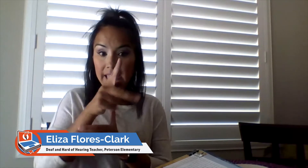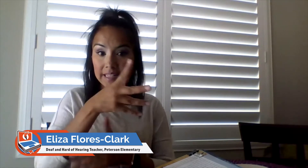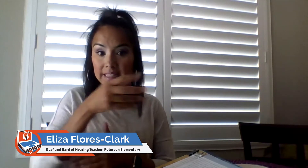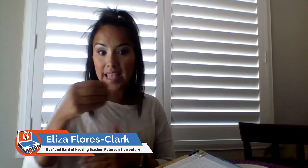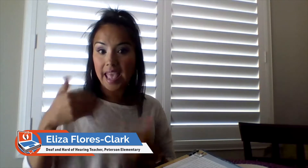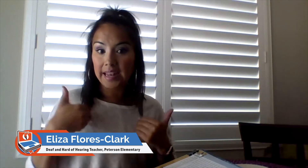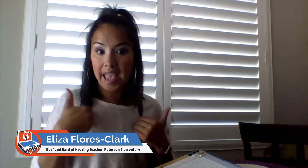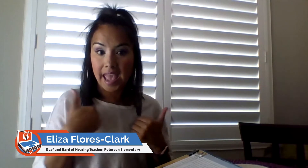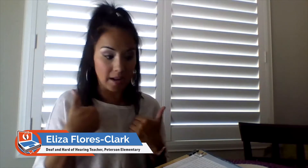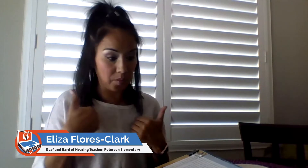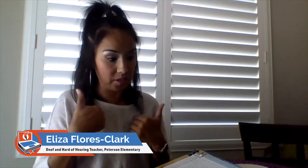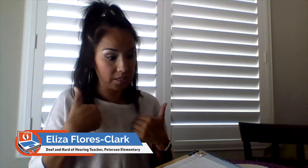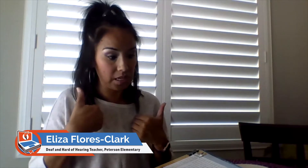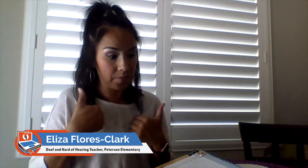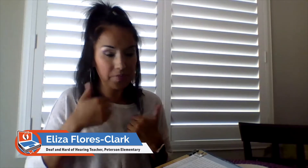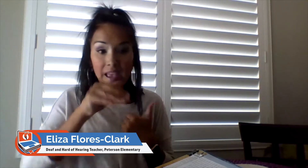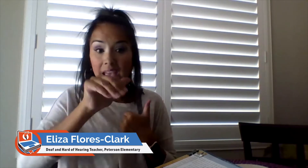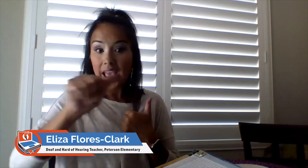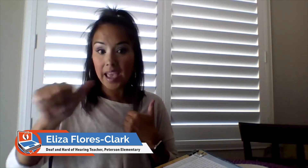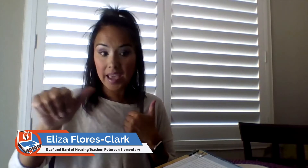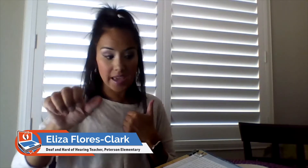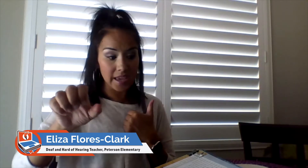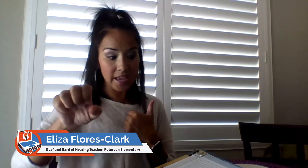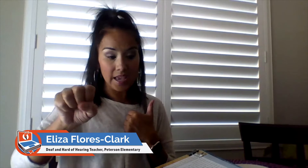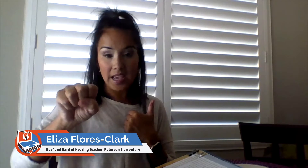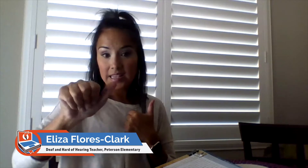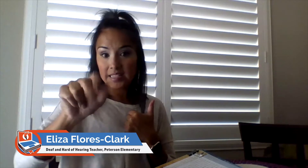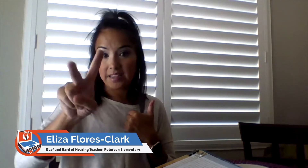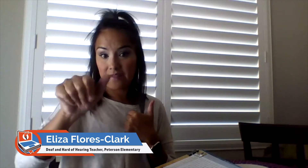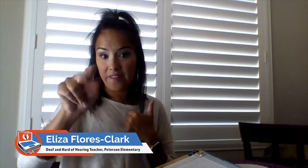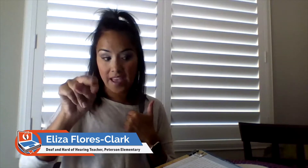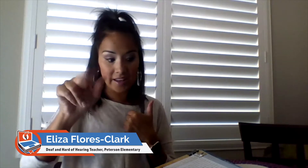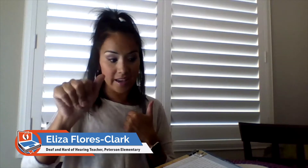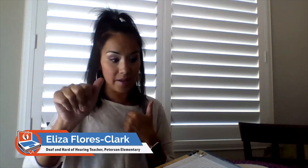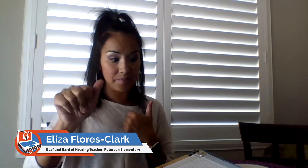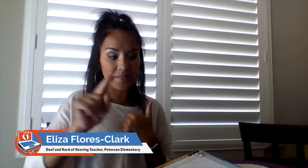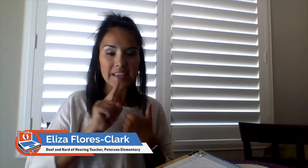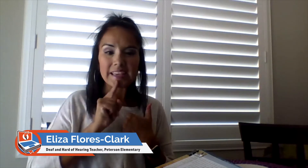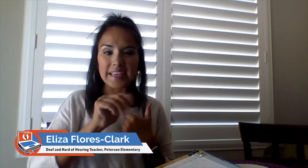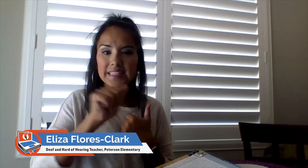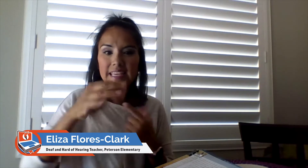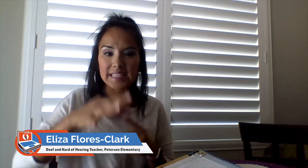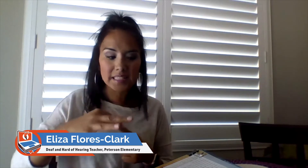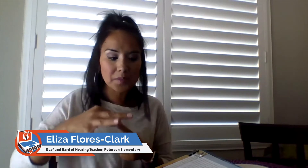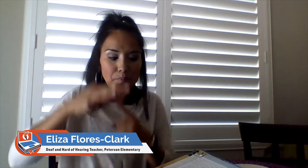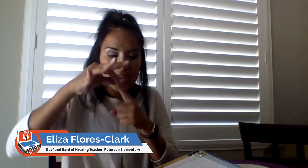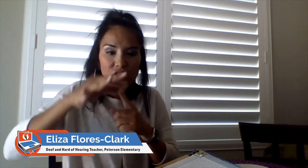Plants and animals. A savanna is a special